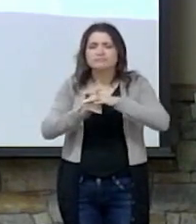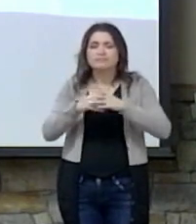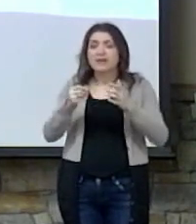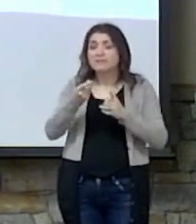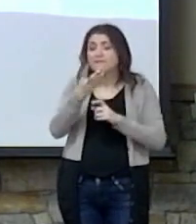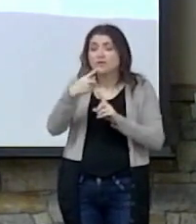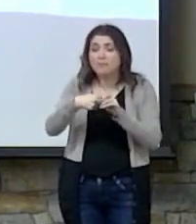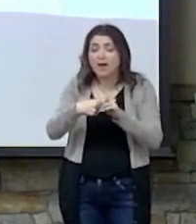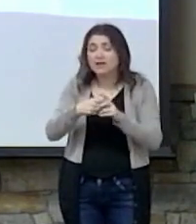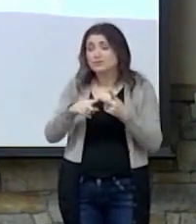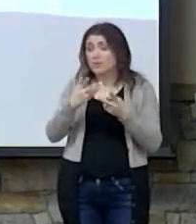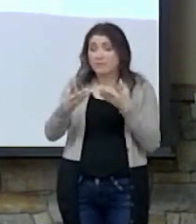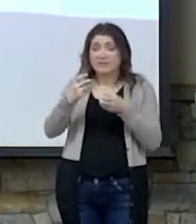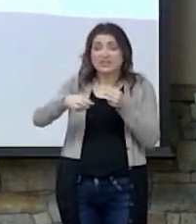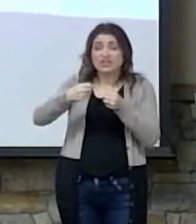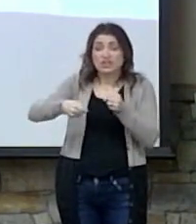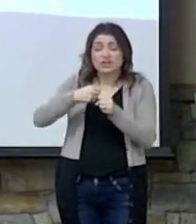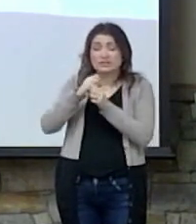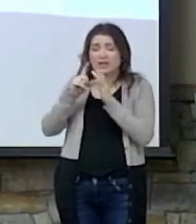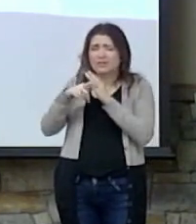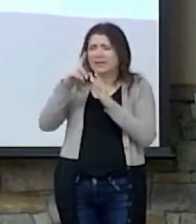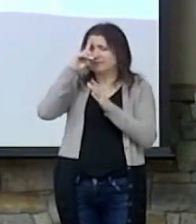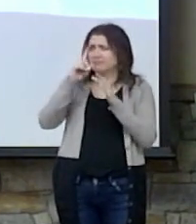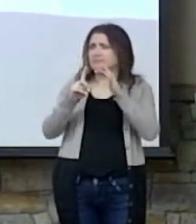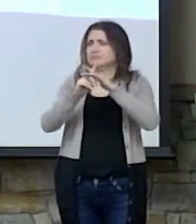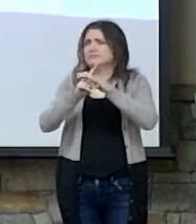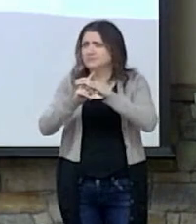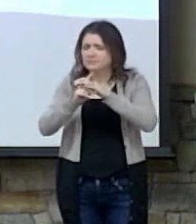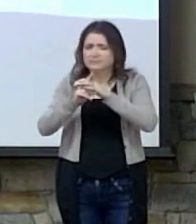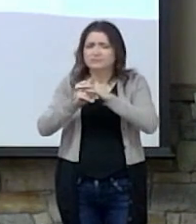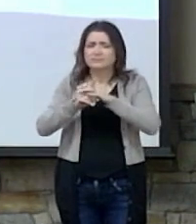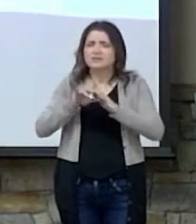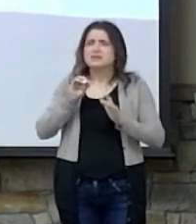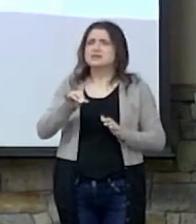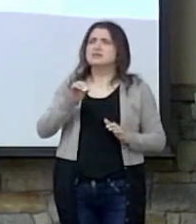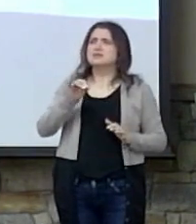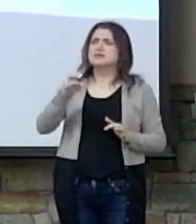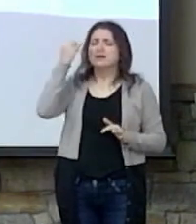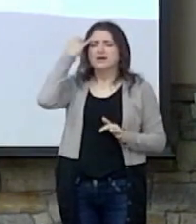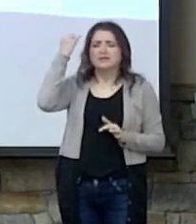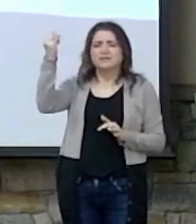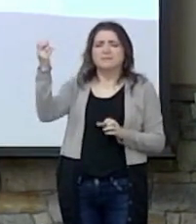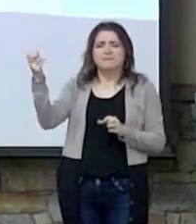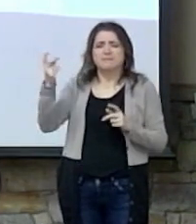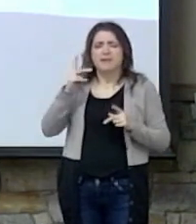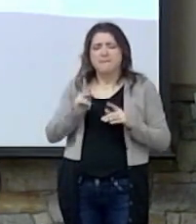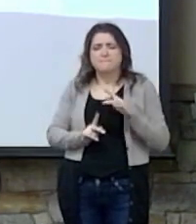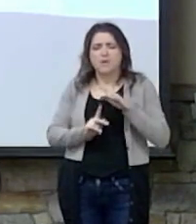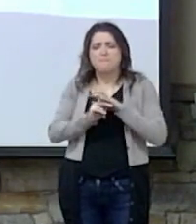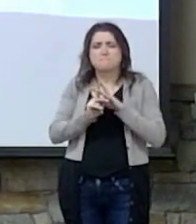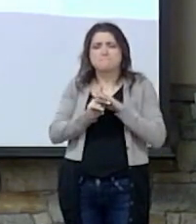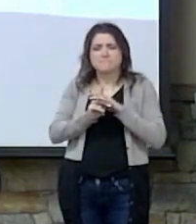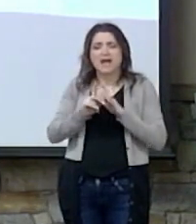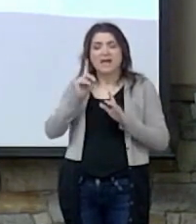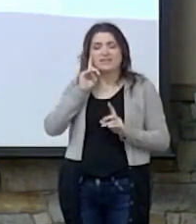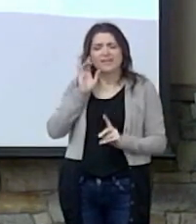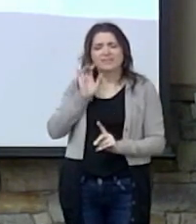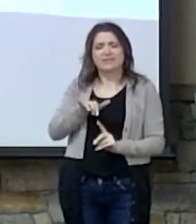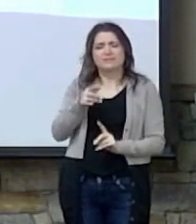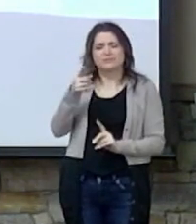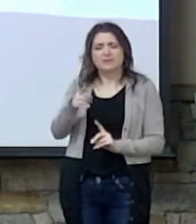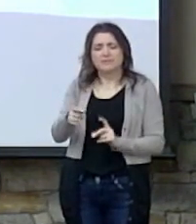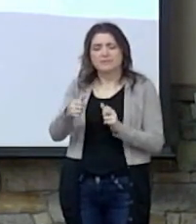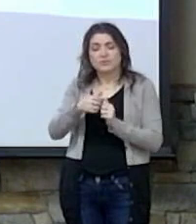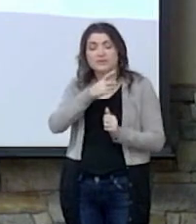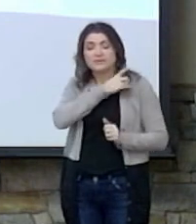months or maybe even years down the road, something triggers a thought that brings that idea back into your mind. I almost think that's what's going on with David